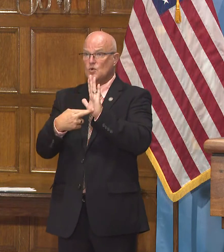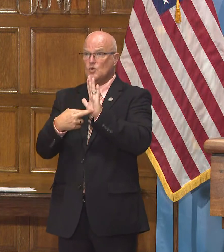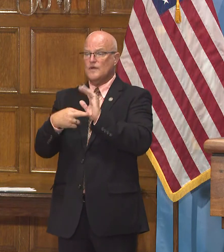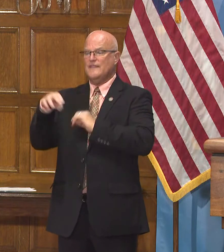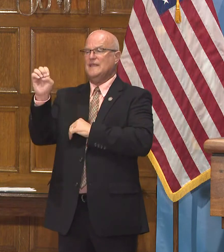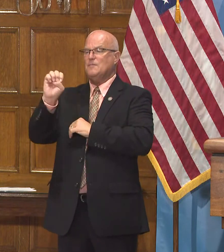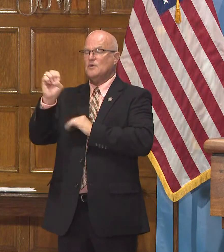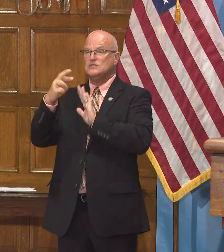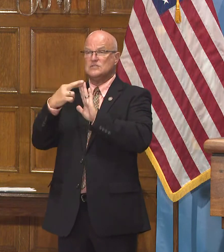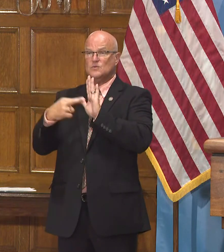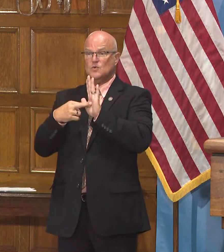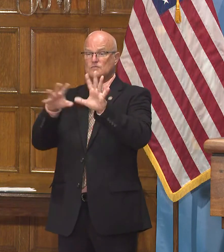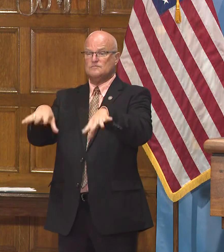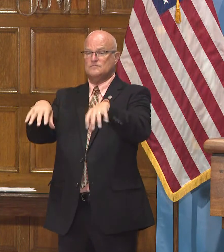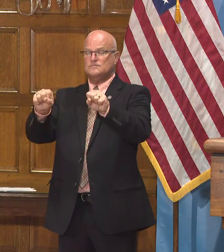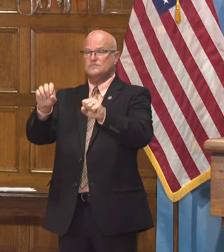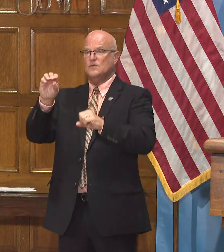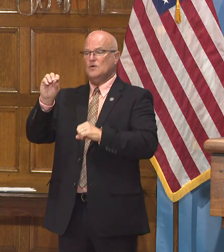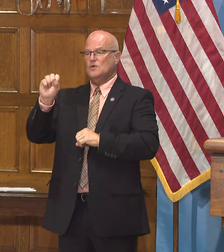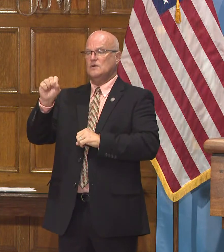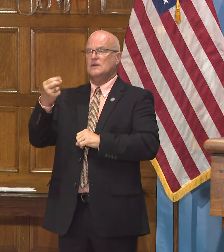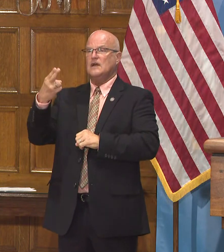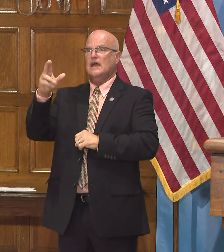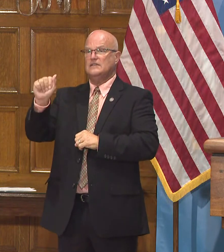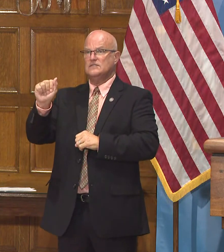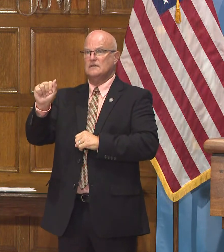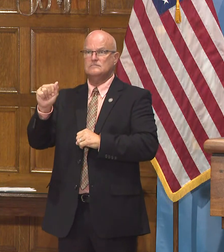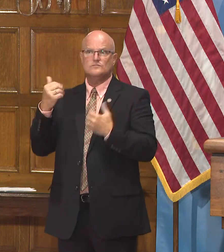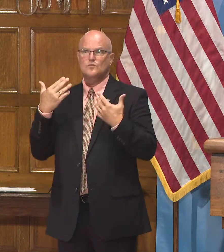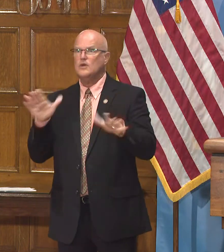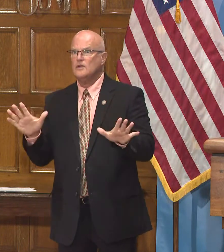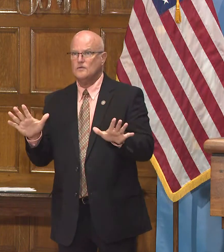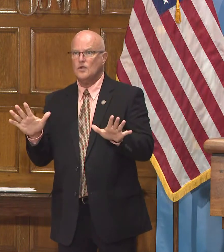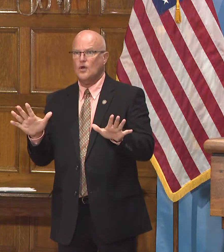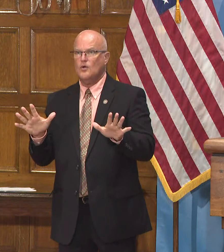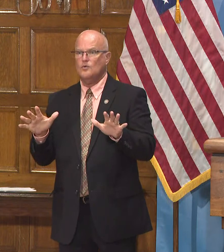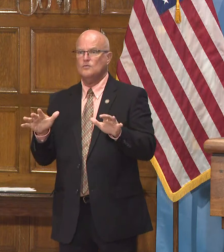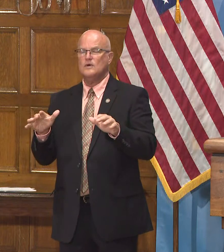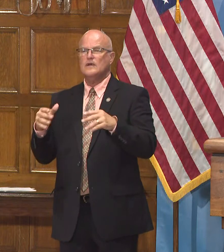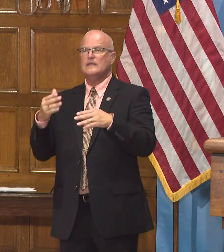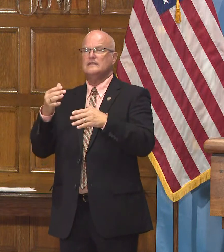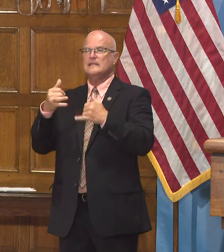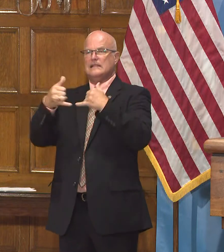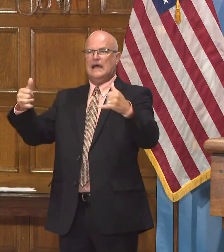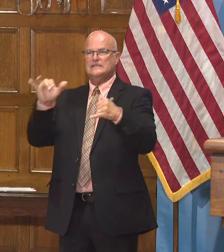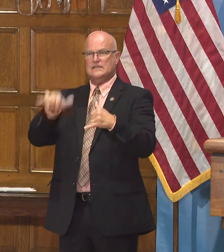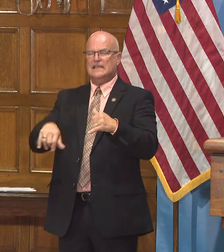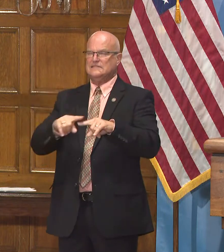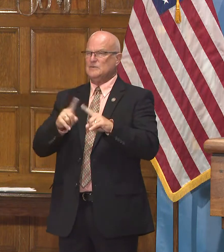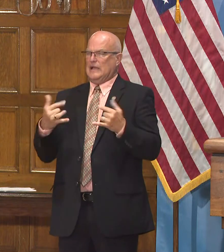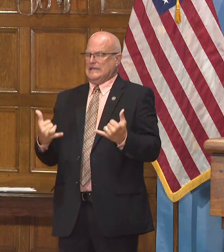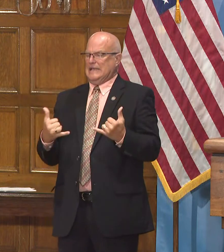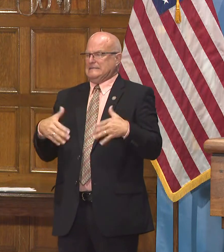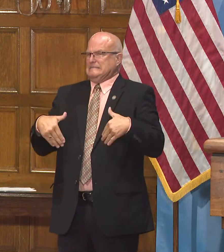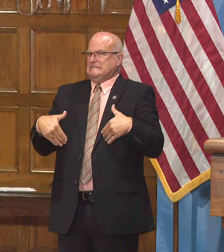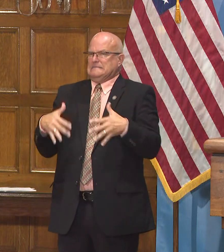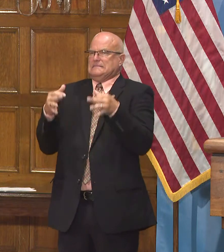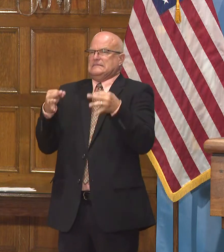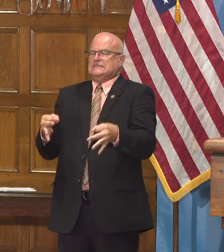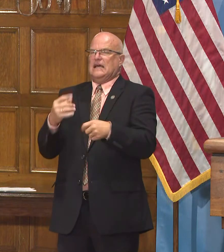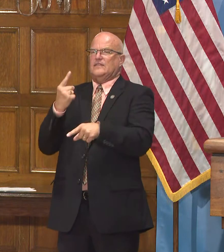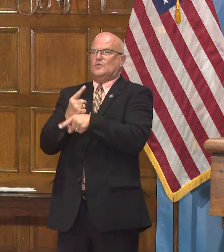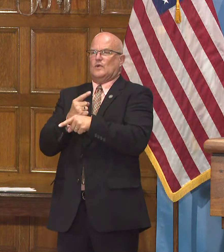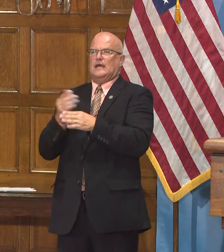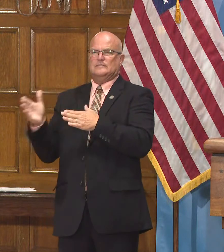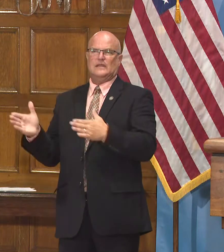emergency rule that would be adopted by OSHA. Nobody has seen that. You don't know the parameters of it. And so it's really premature at this time to know exactly the